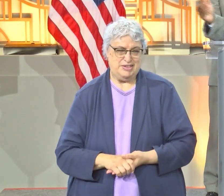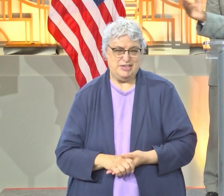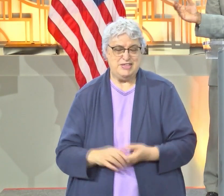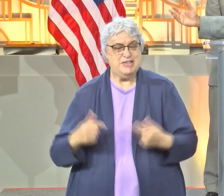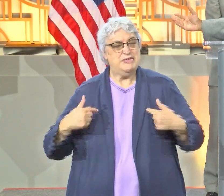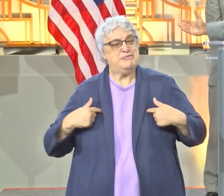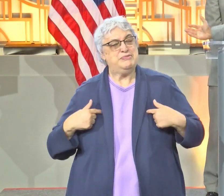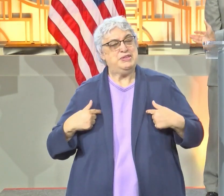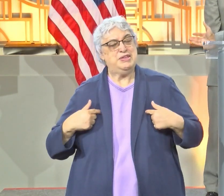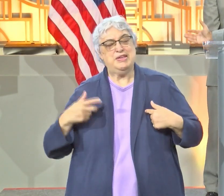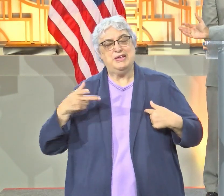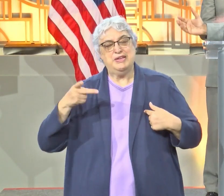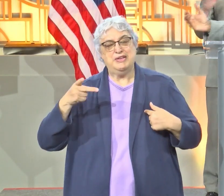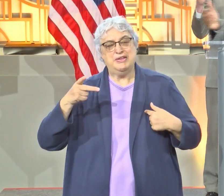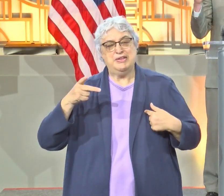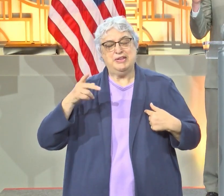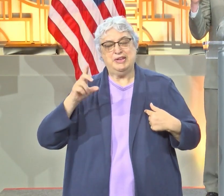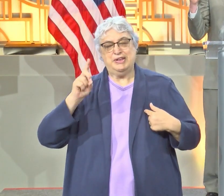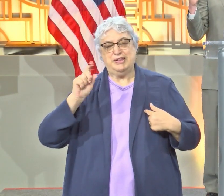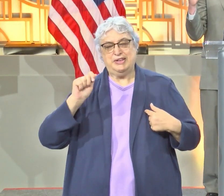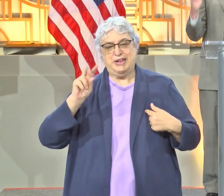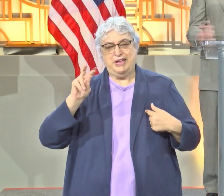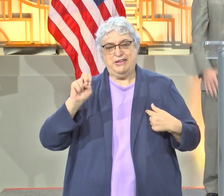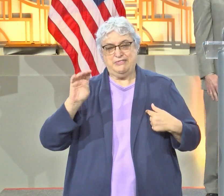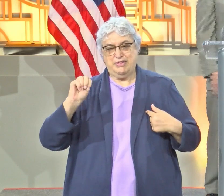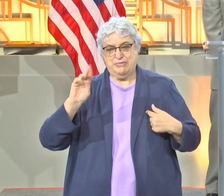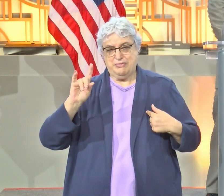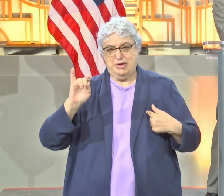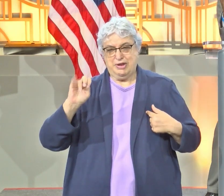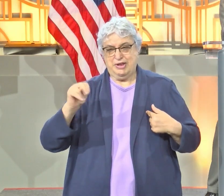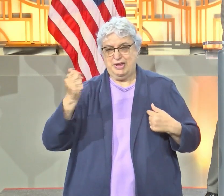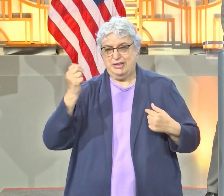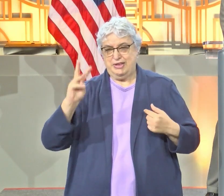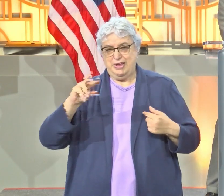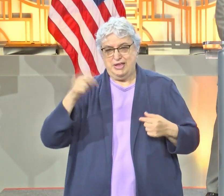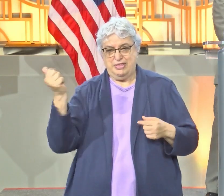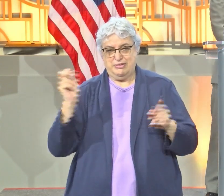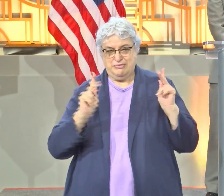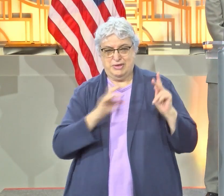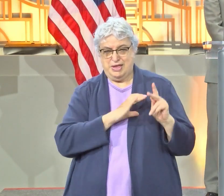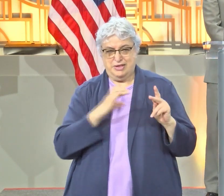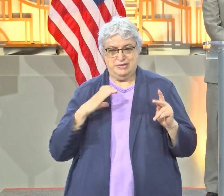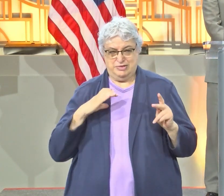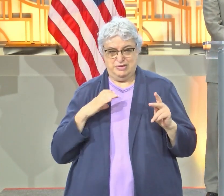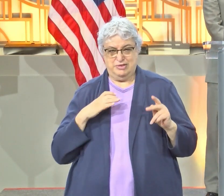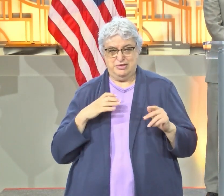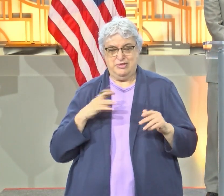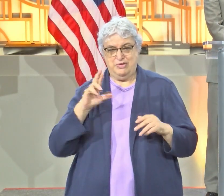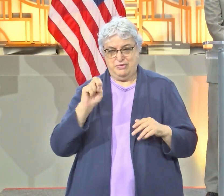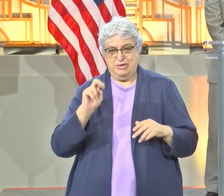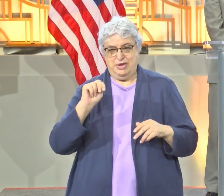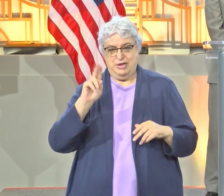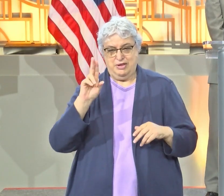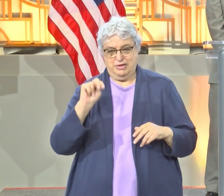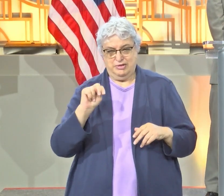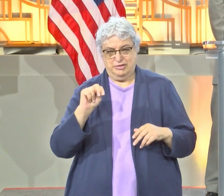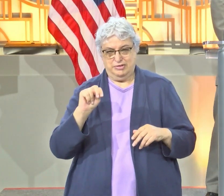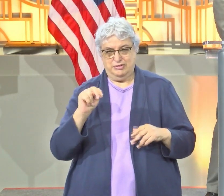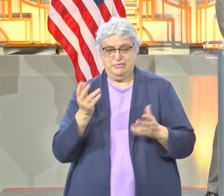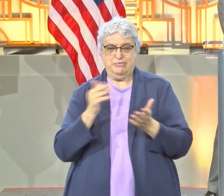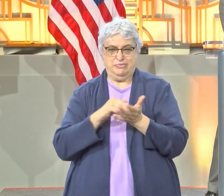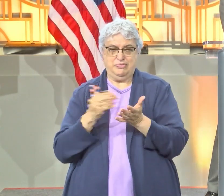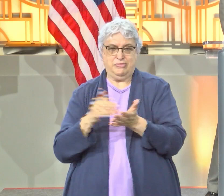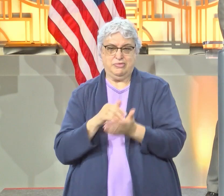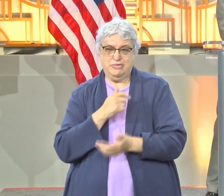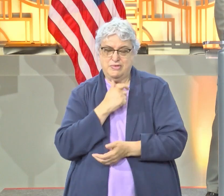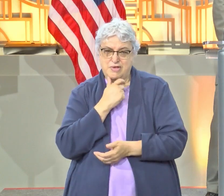Starring Mayor Pro Tem Dave Martin and the 16 other council members, the reruns of the municipal channel while you